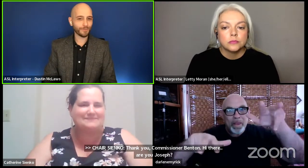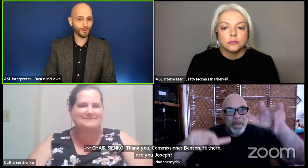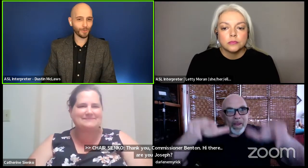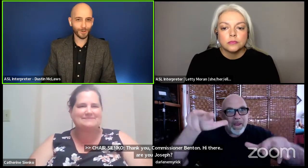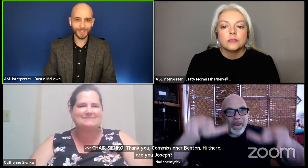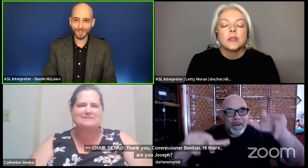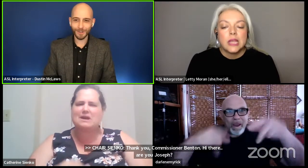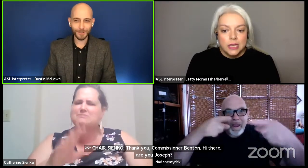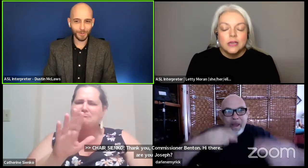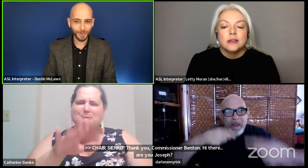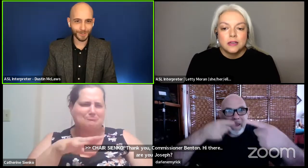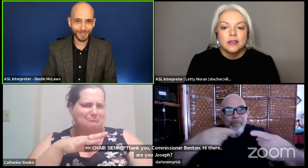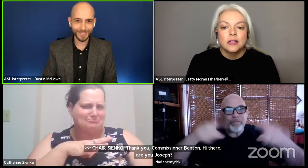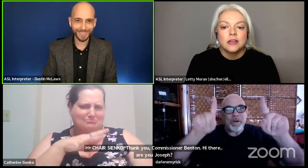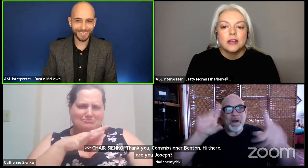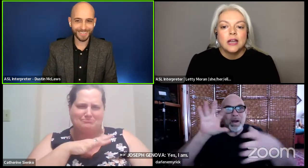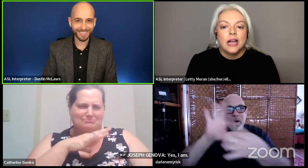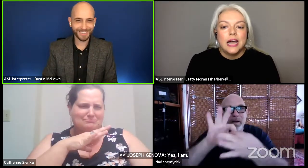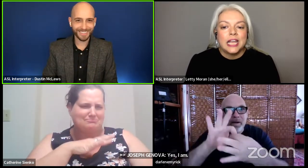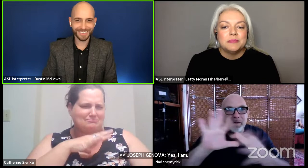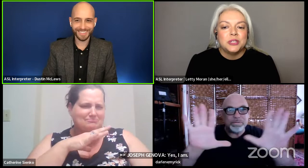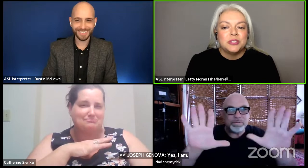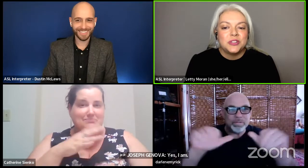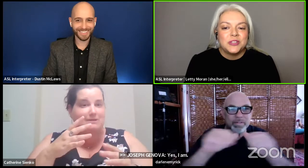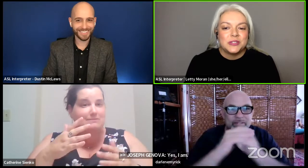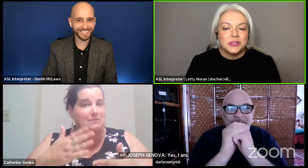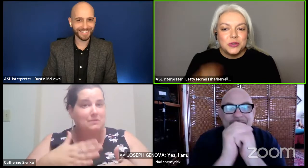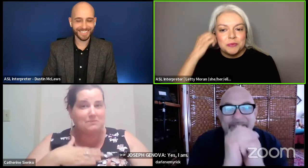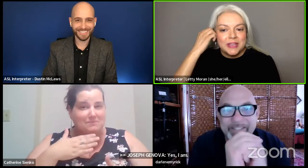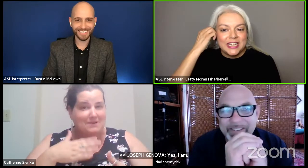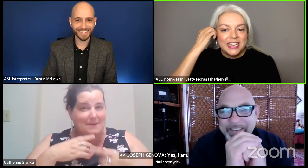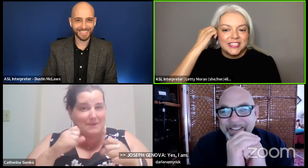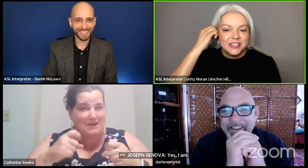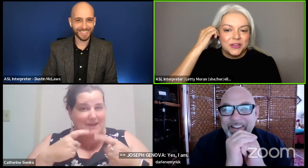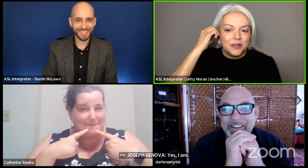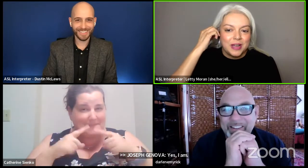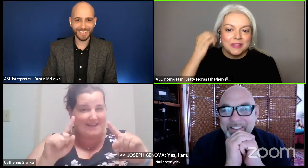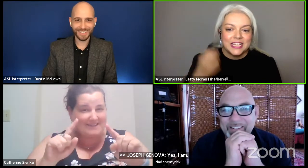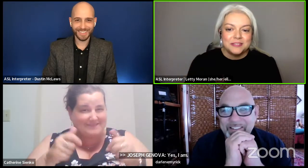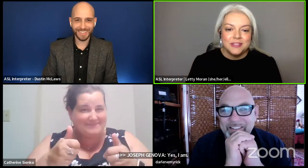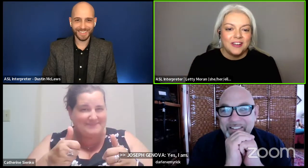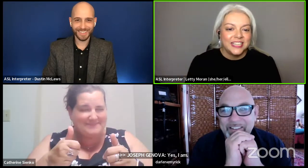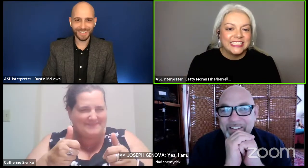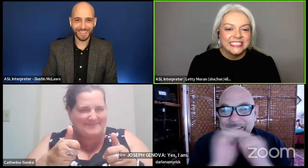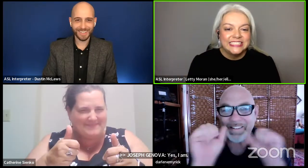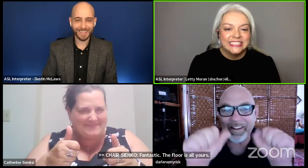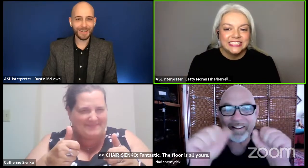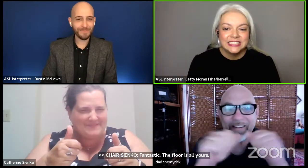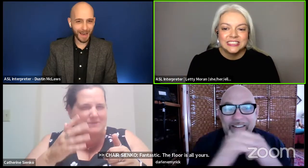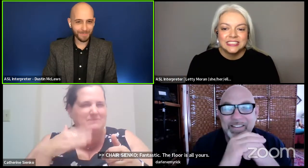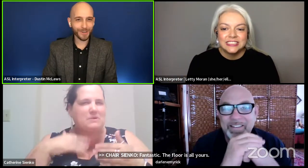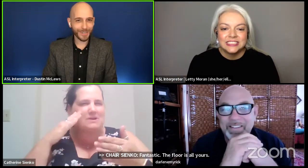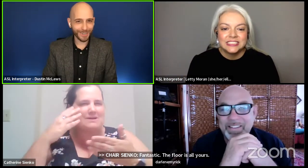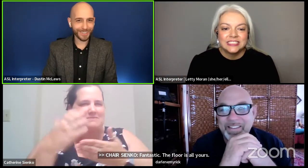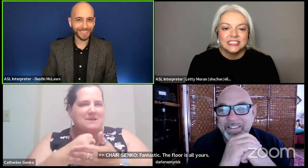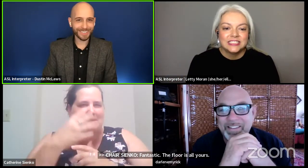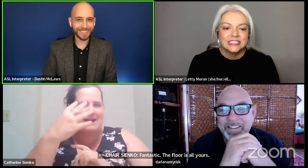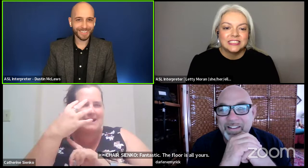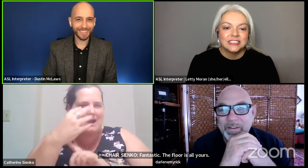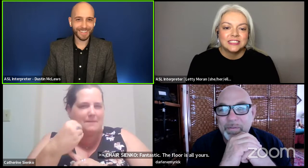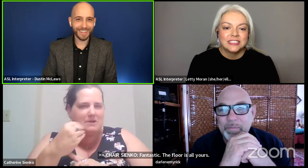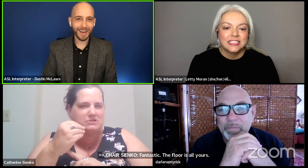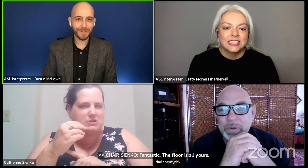Fantastic. The floor is all yours. I am new to this Zoom meeting, so I'm glad to be on. I'm happy you're